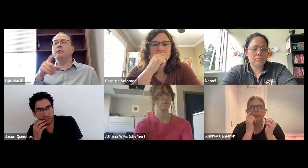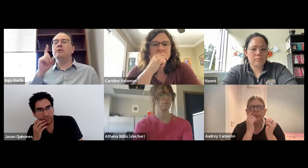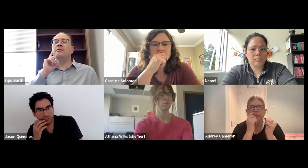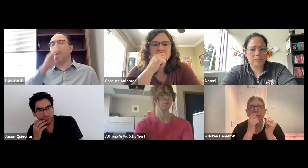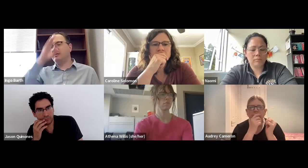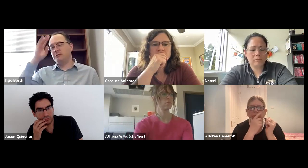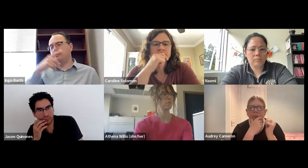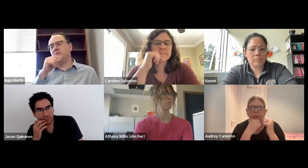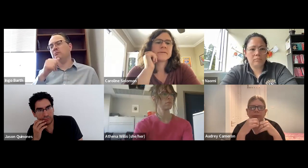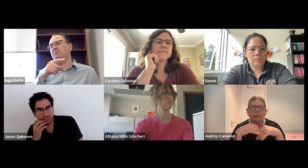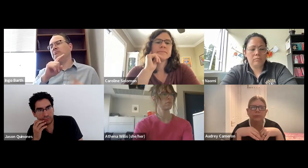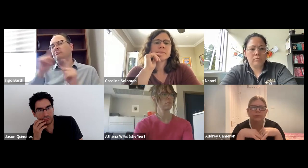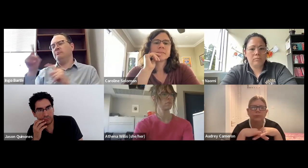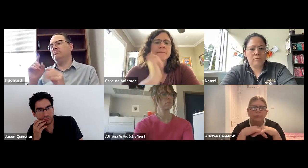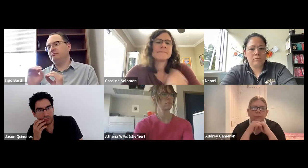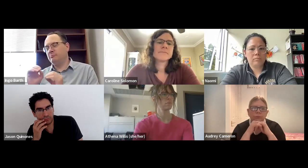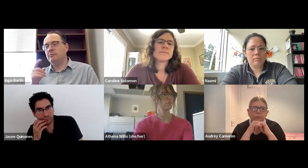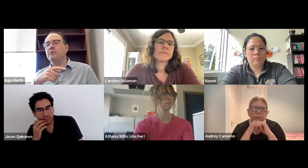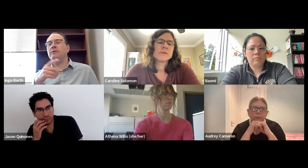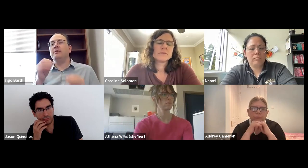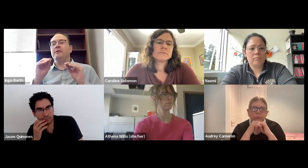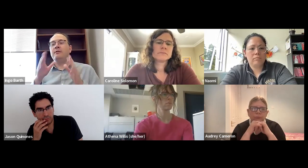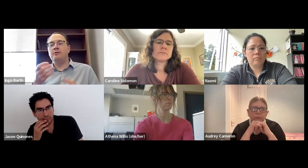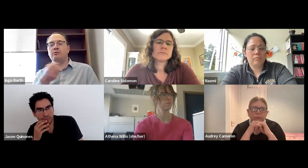And it's important to bring in educators, or excuse me.